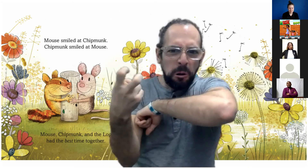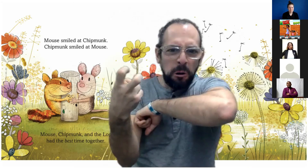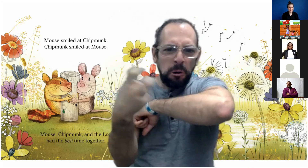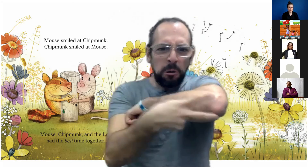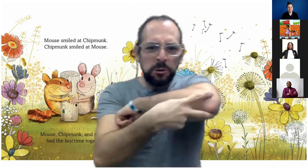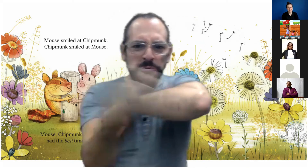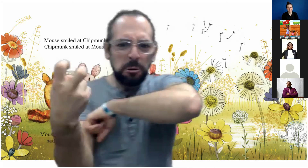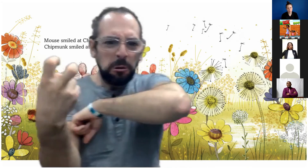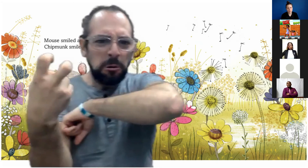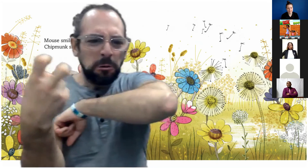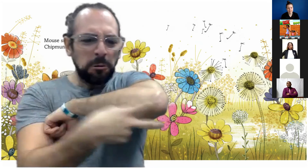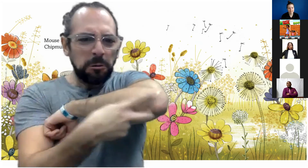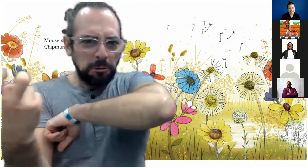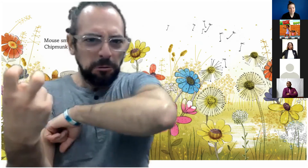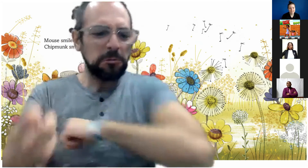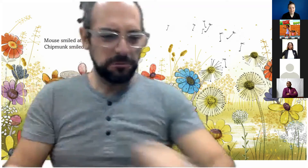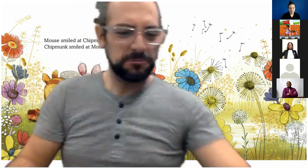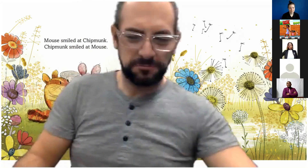It was my nut and he stole it.